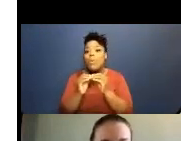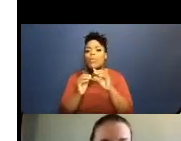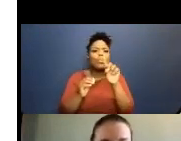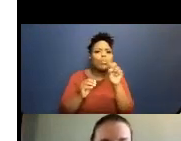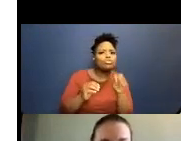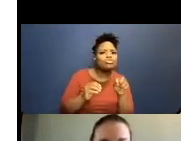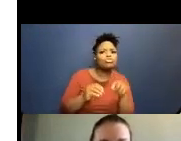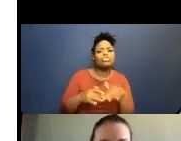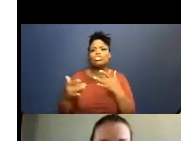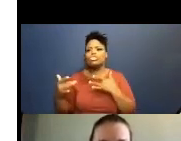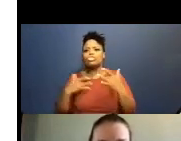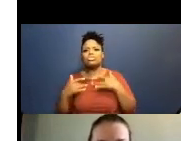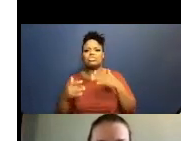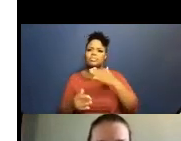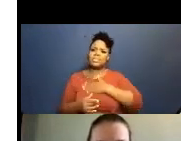received.